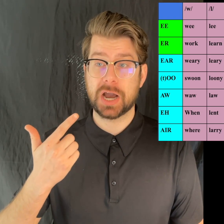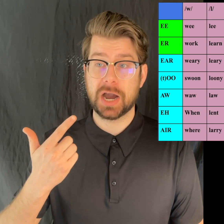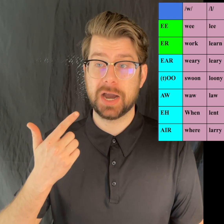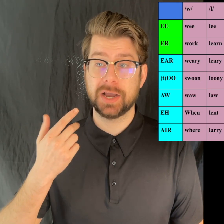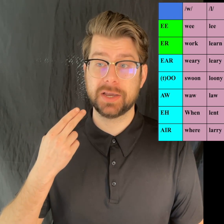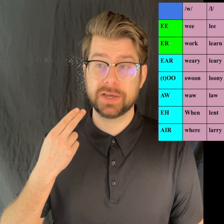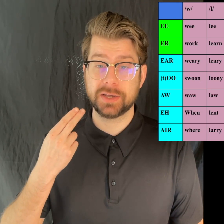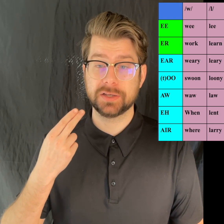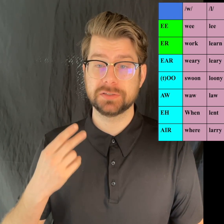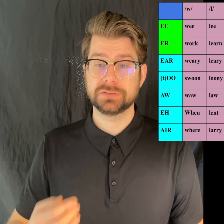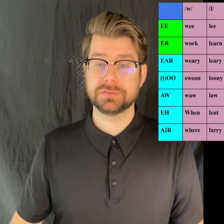shock,